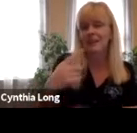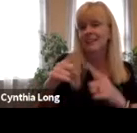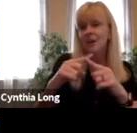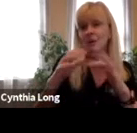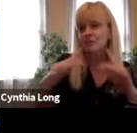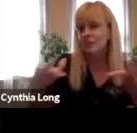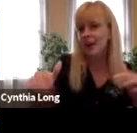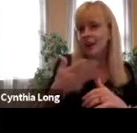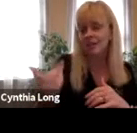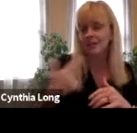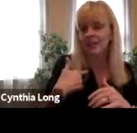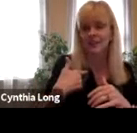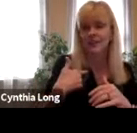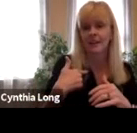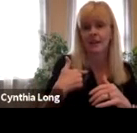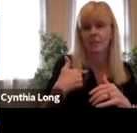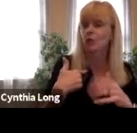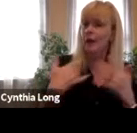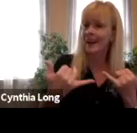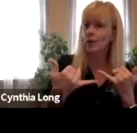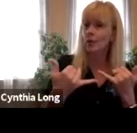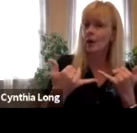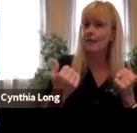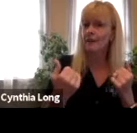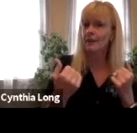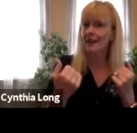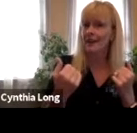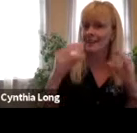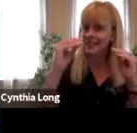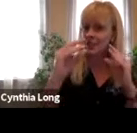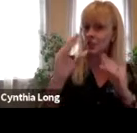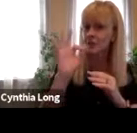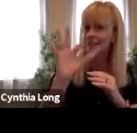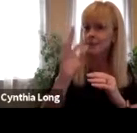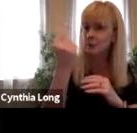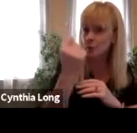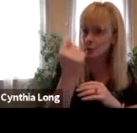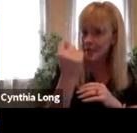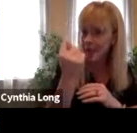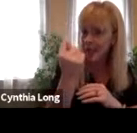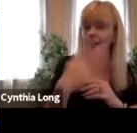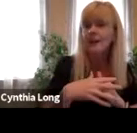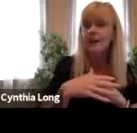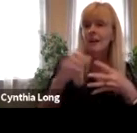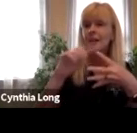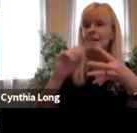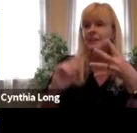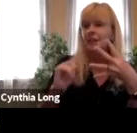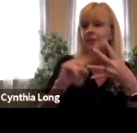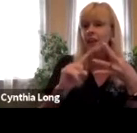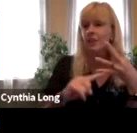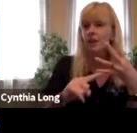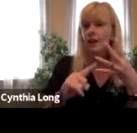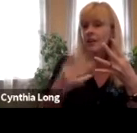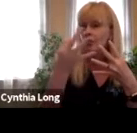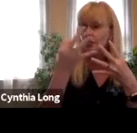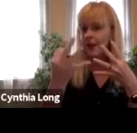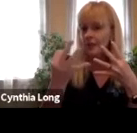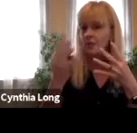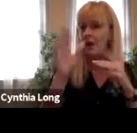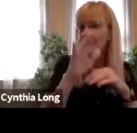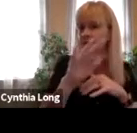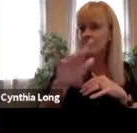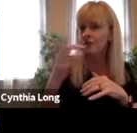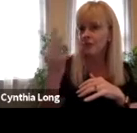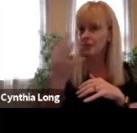So I mean, it's always a variety of things. Right now we're having like a teacher tip Tuesday, and that's every other.